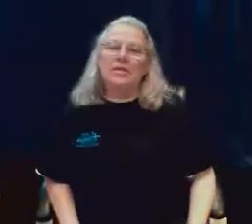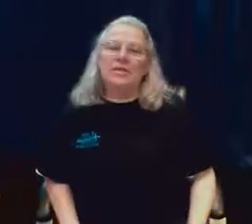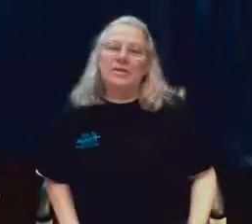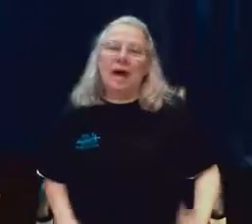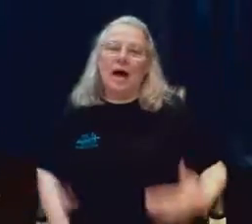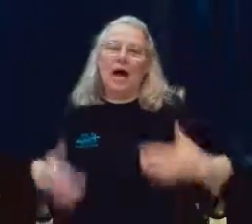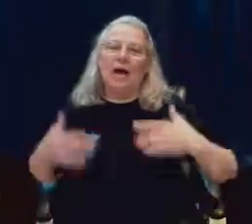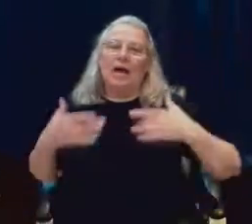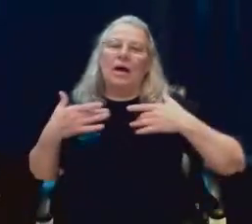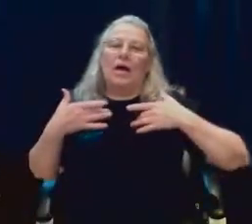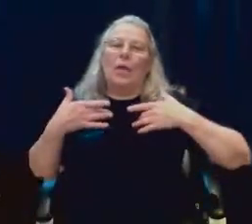Sigh.